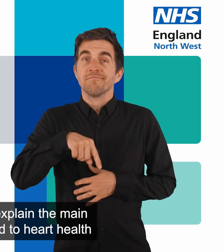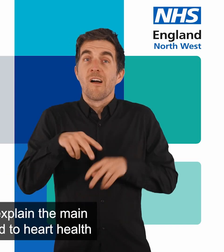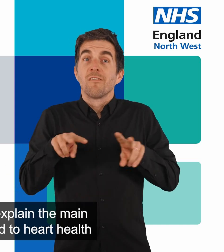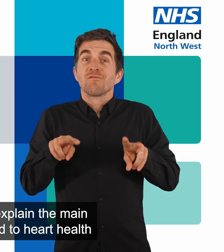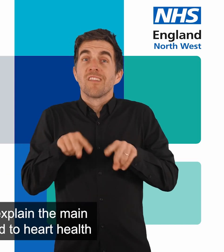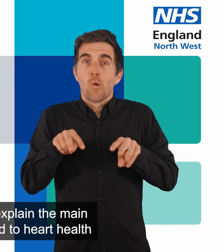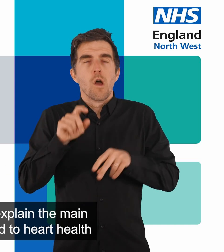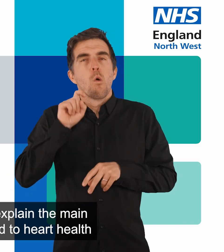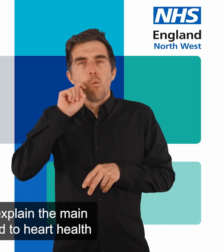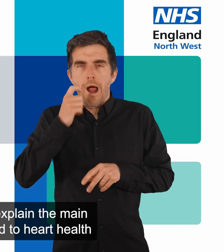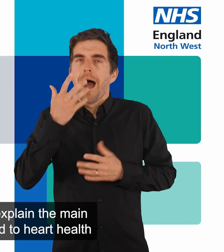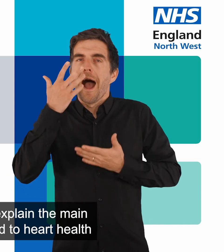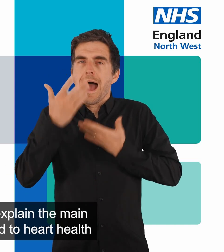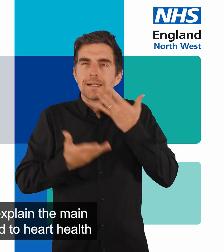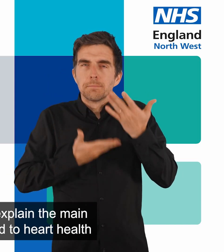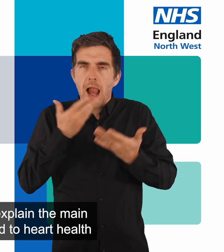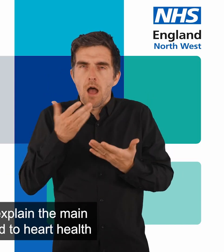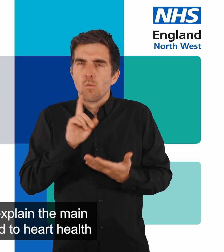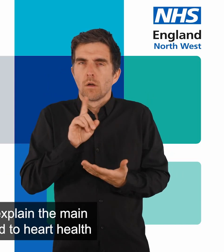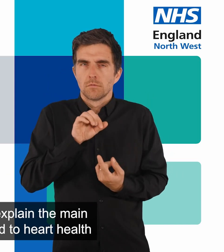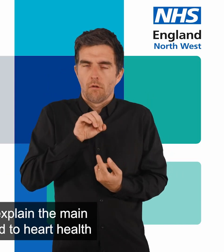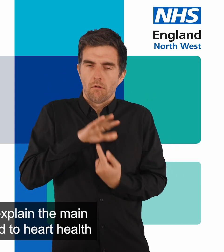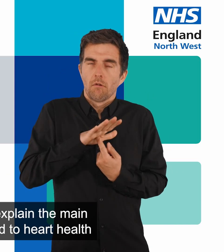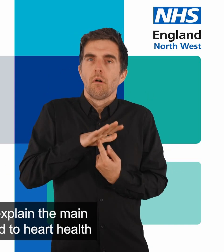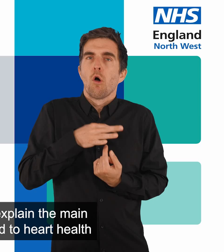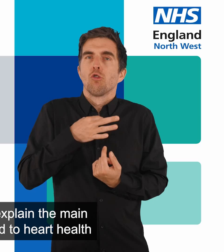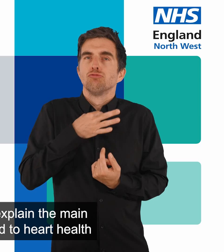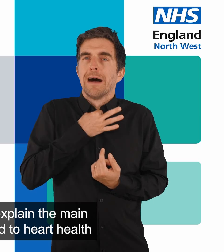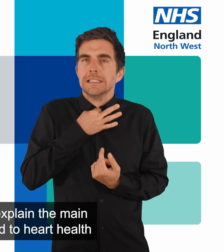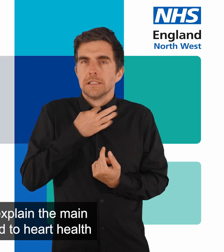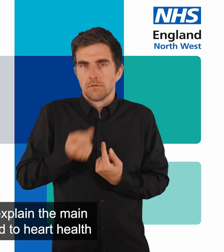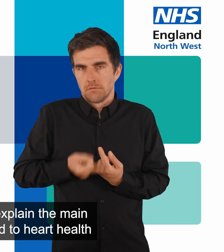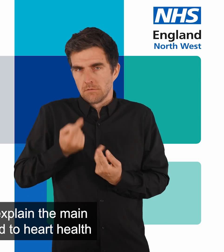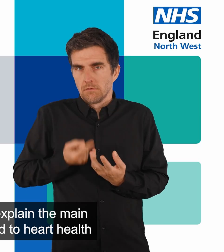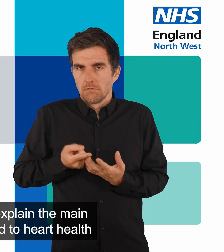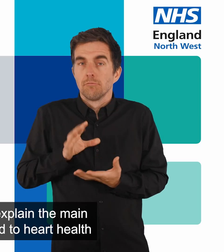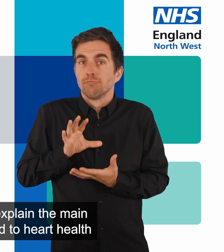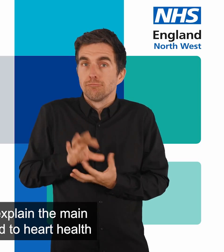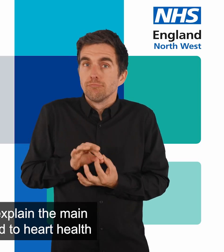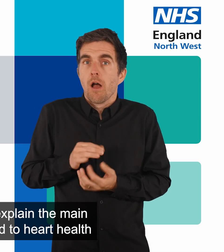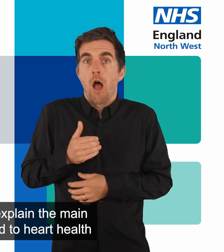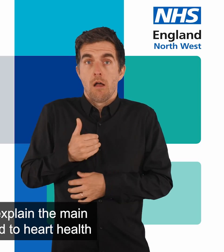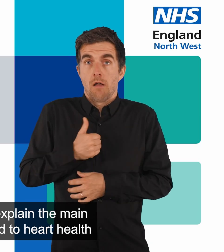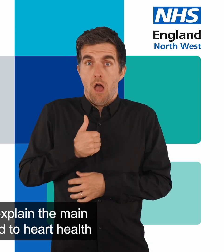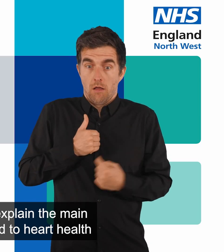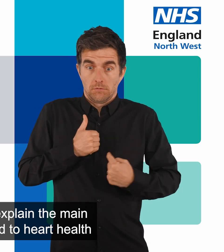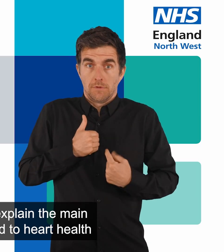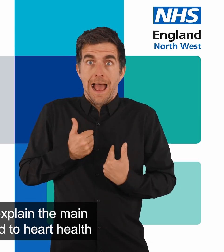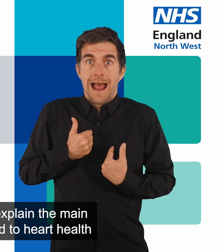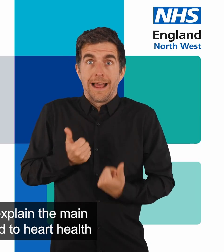This video will explain the main risk factors linked to heart health and identify which lifestyle changes can be made to reduce them.